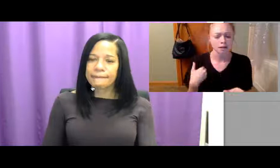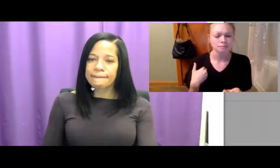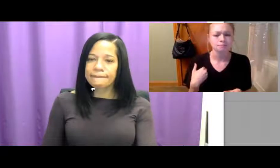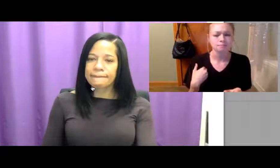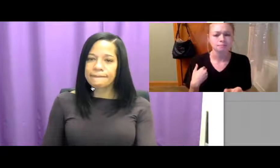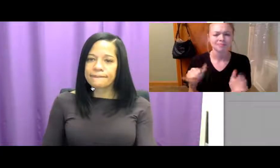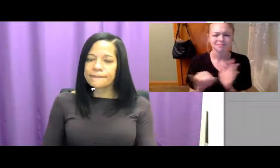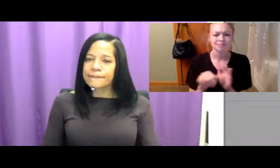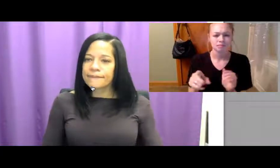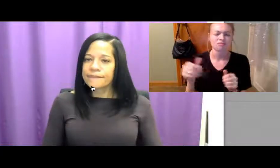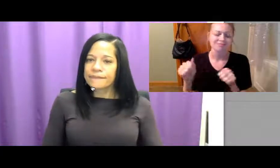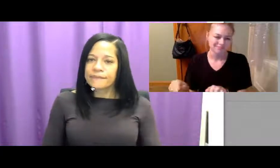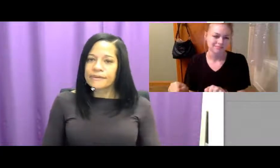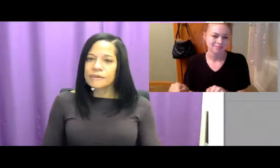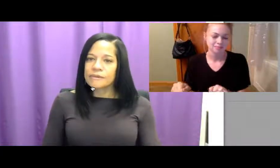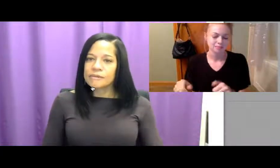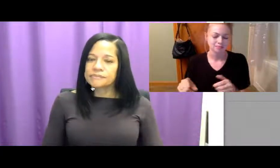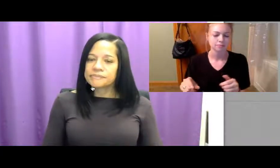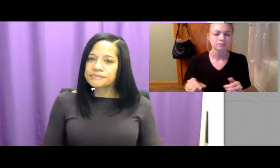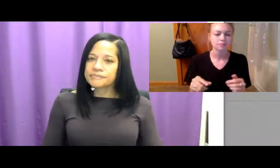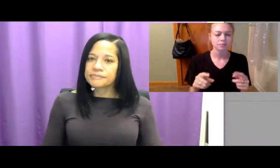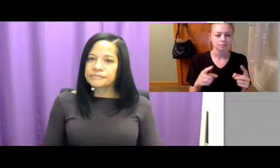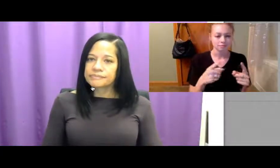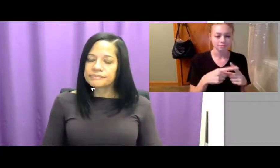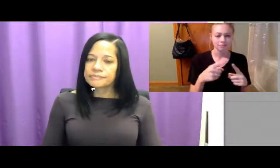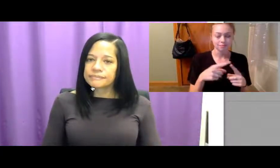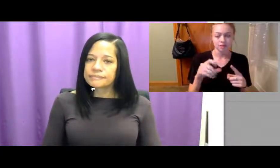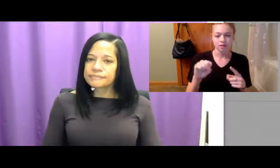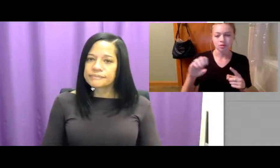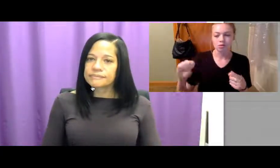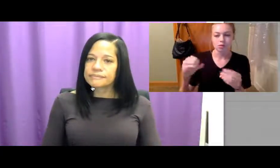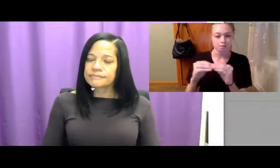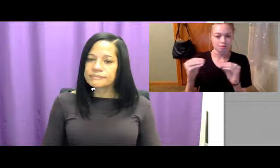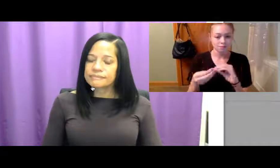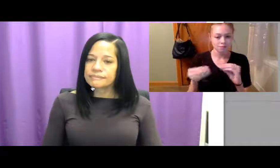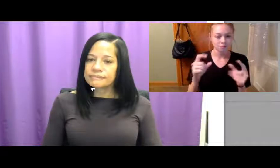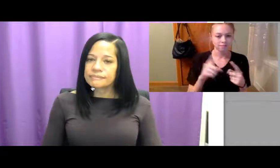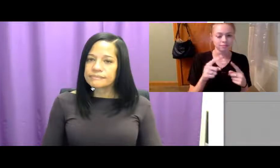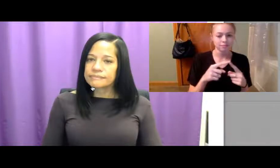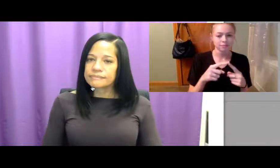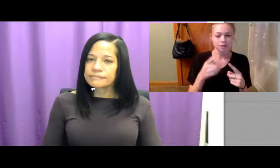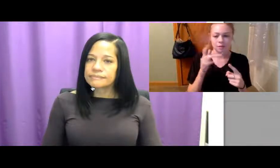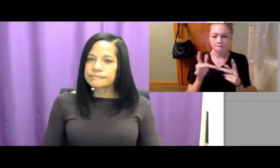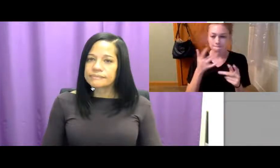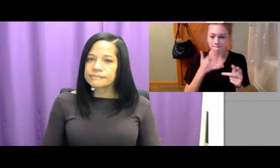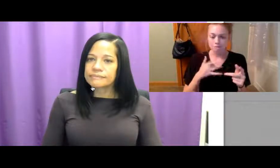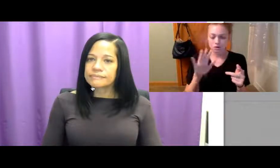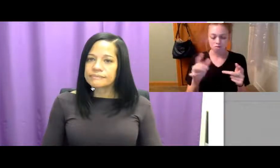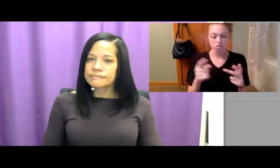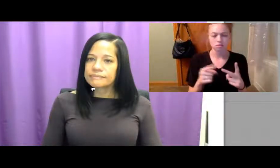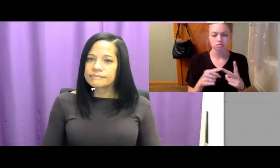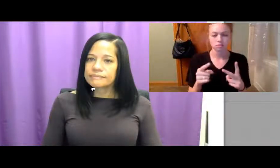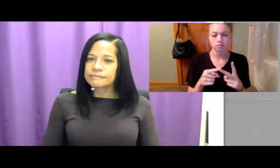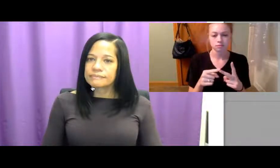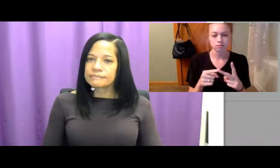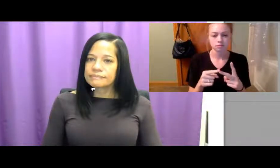to identify you, and then we can get started. I'll need your Social Security number, your date of birth,